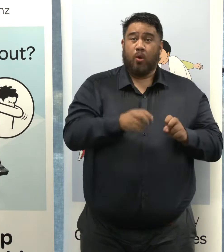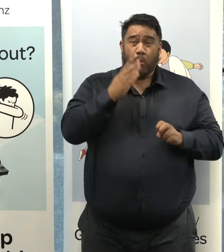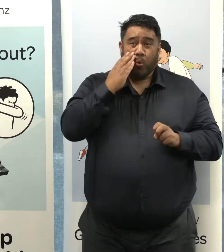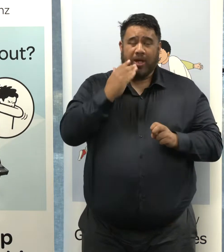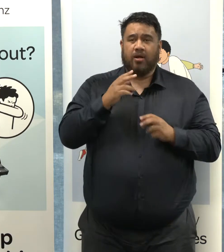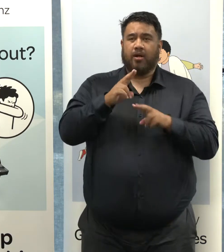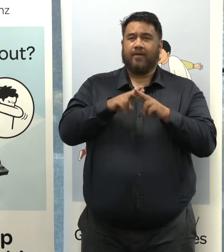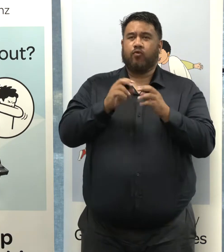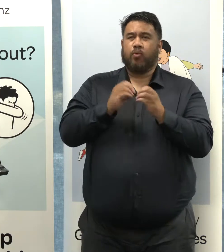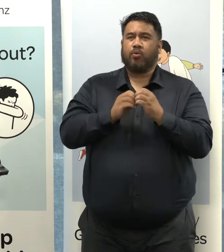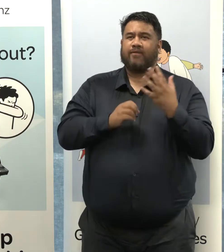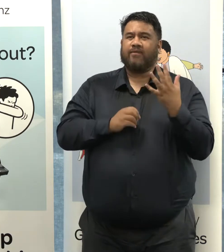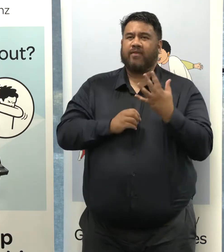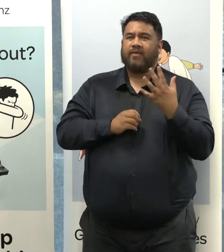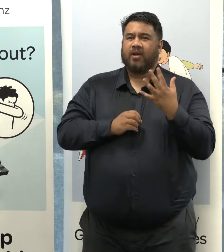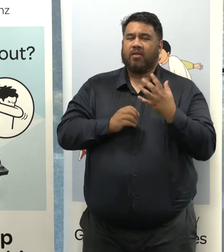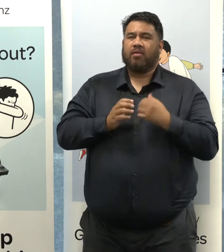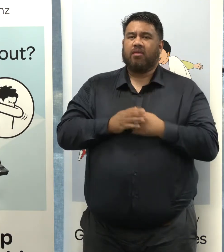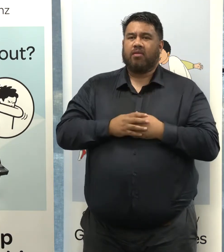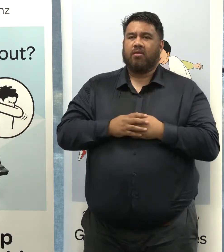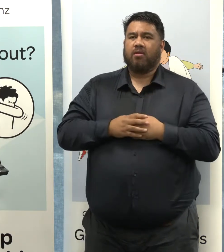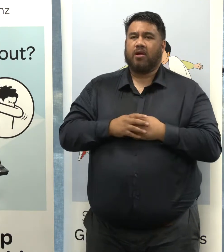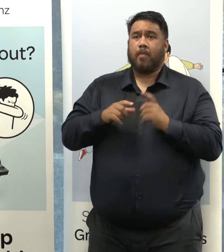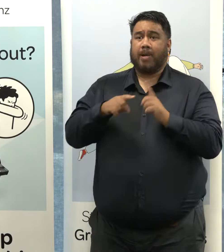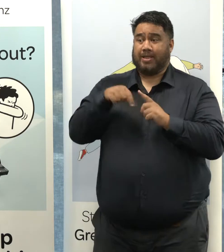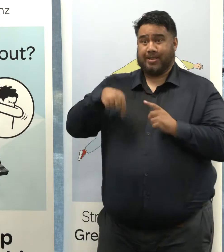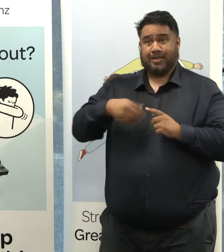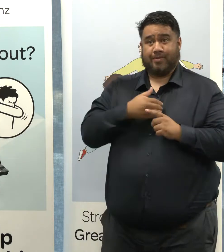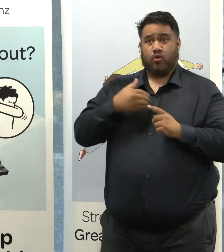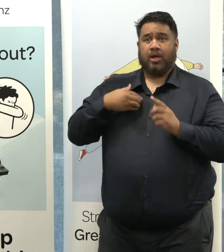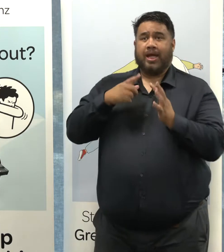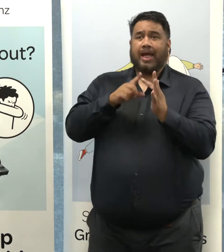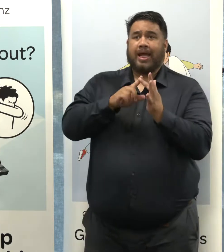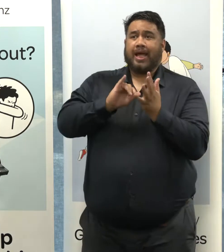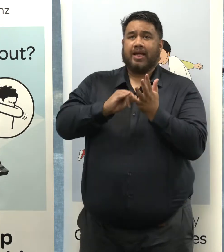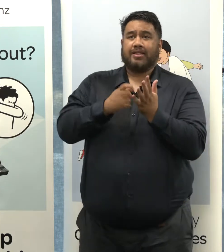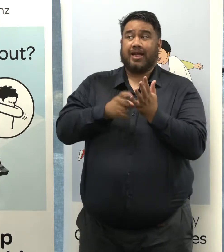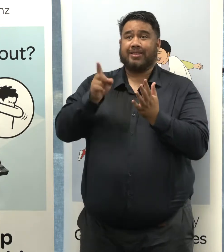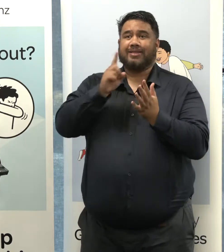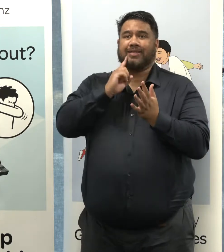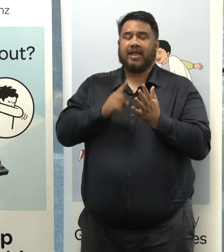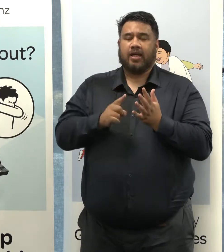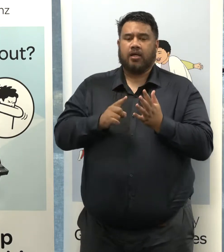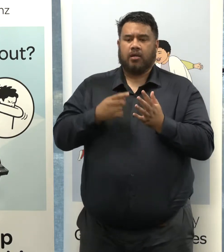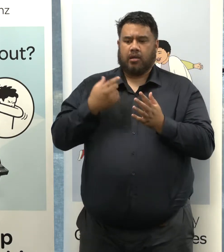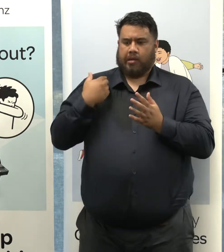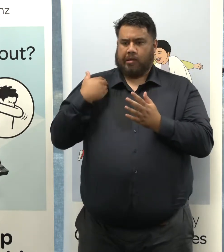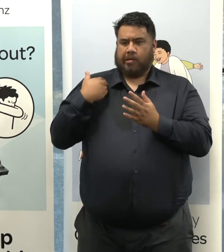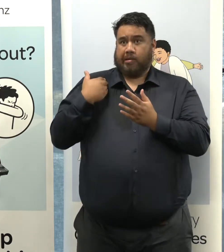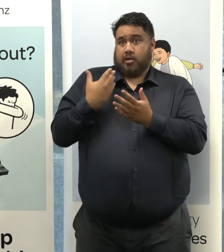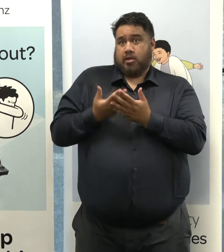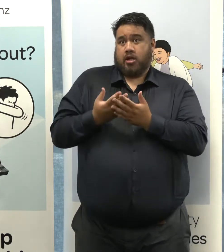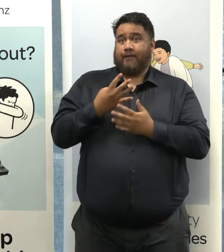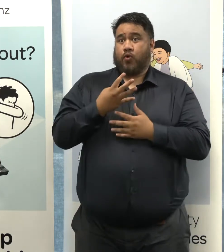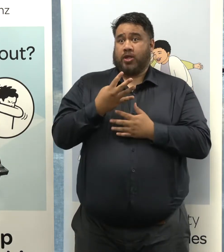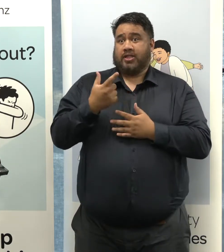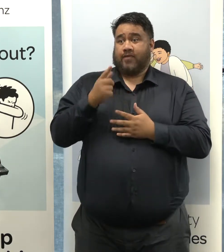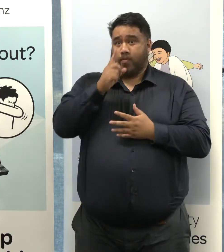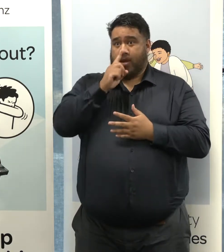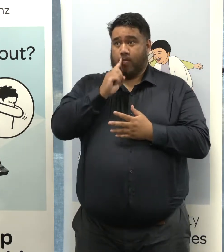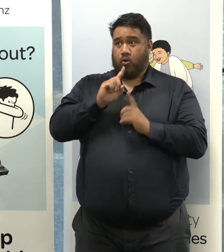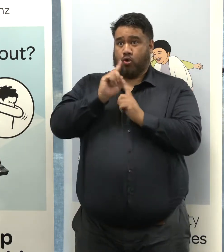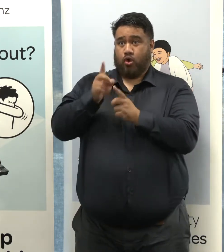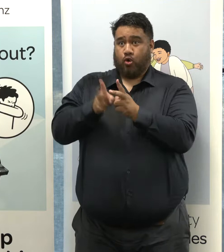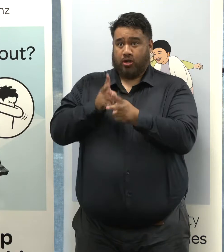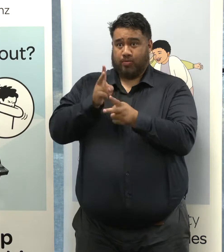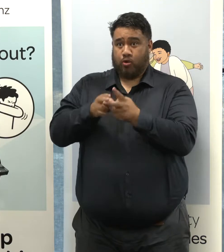And ESR's latest report from this morning shows that of the most recent 47 hospitalised cases where